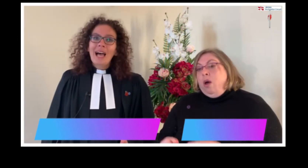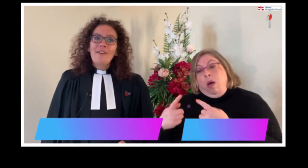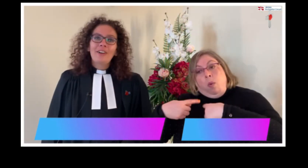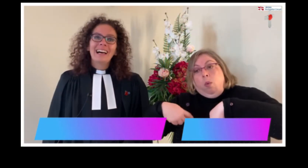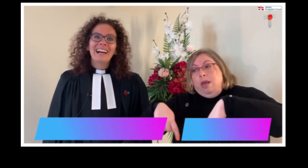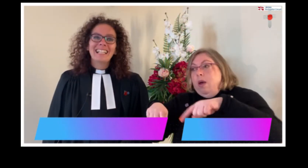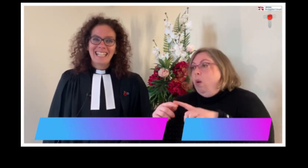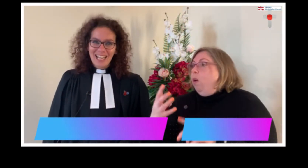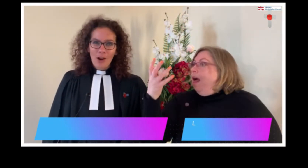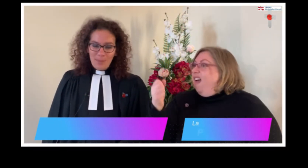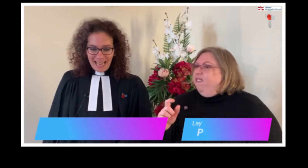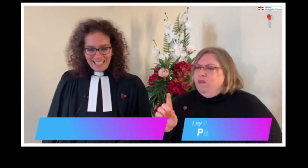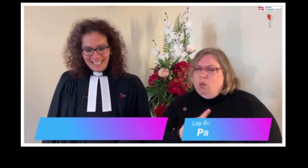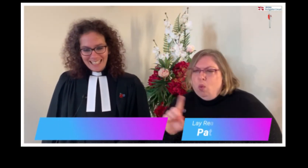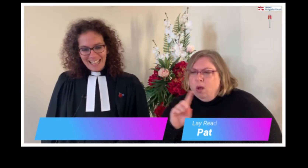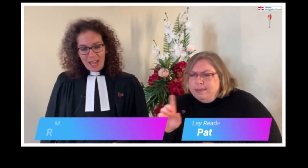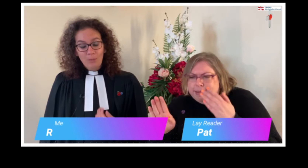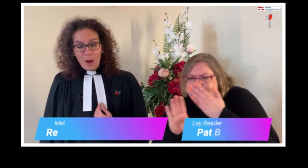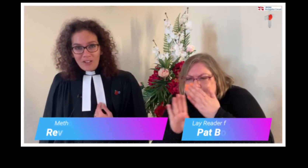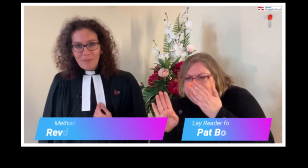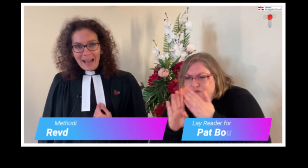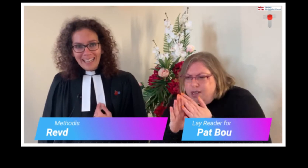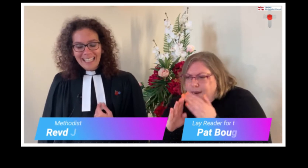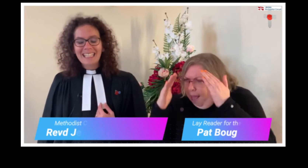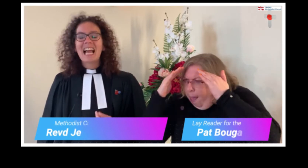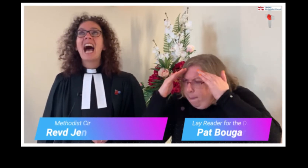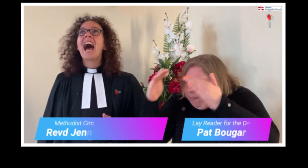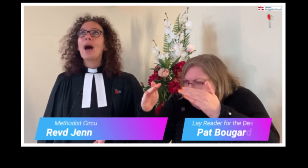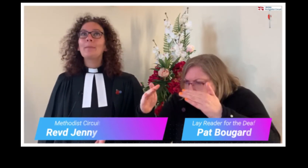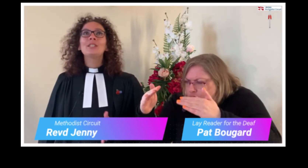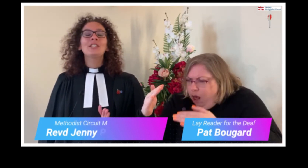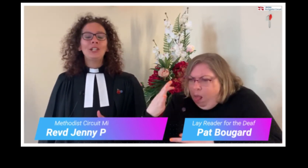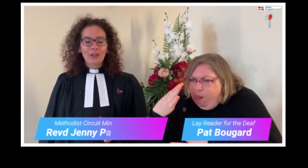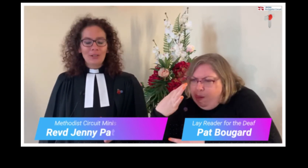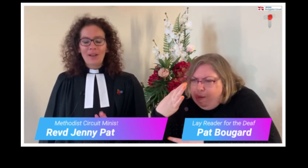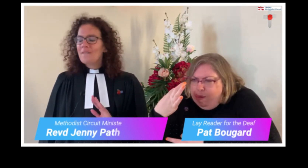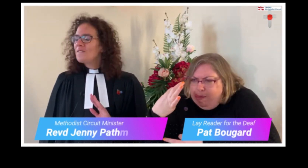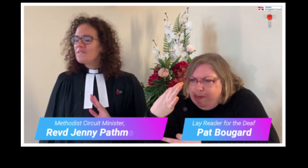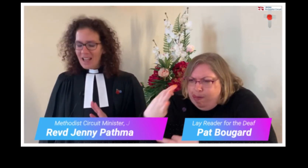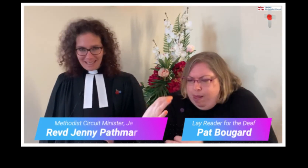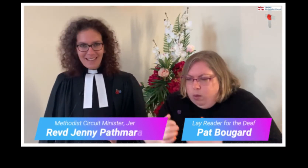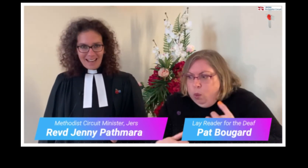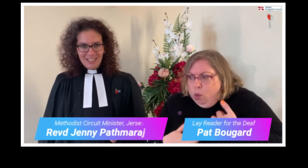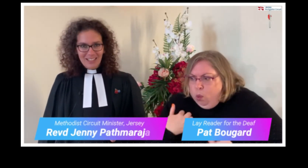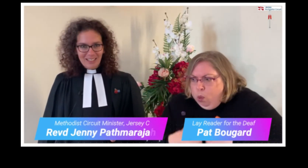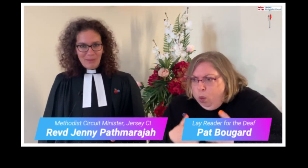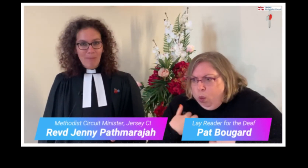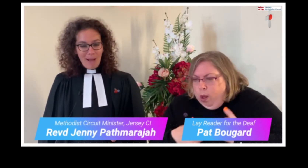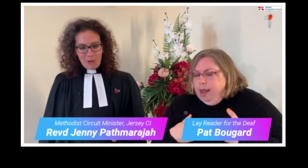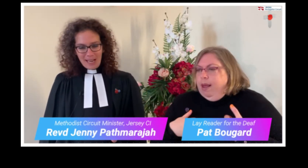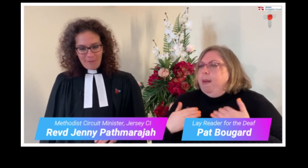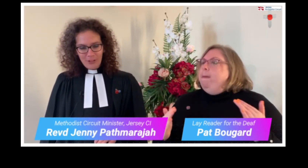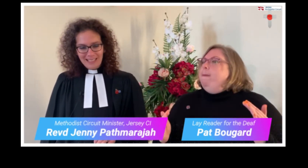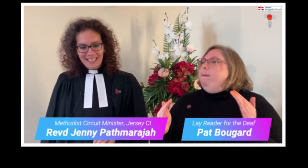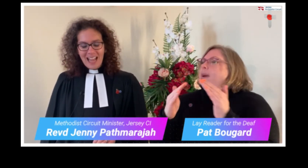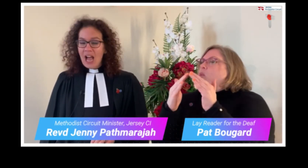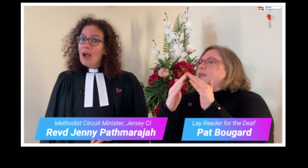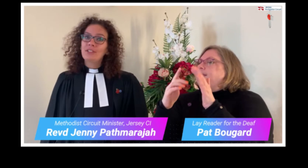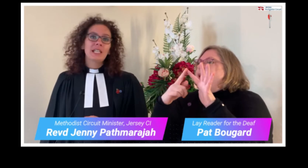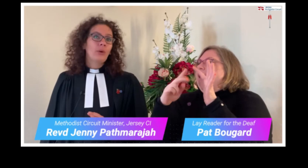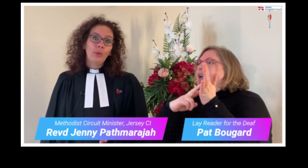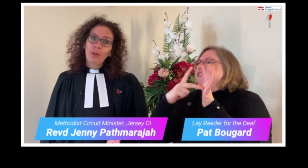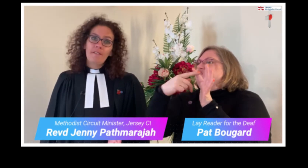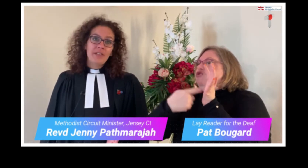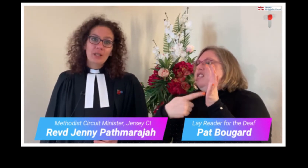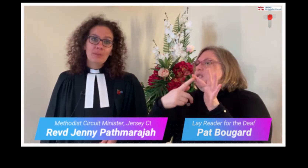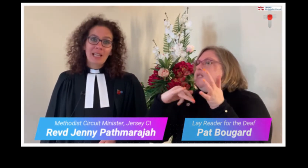We all have our secret obsessions, and one of mine is an absolute fascination with Mount Everest.